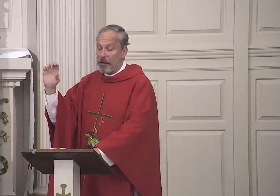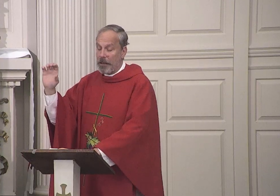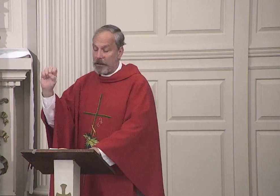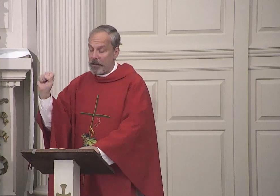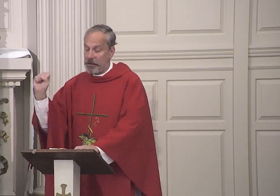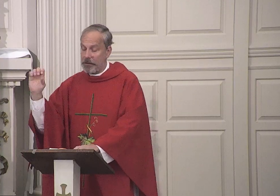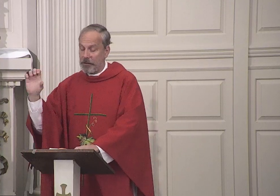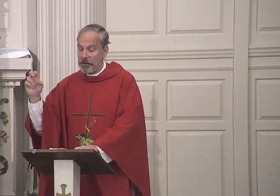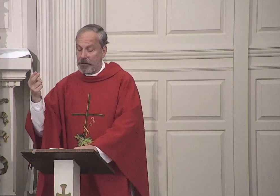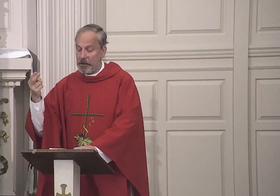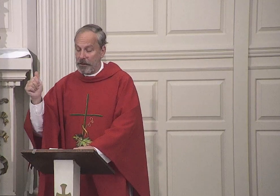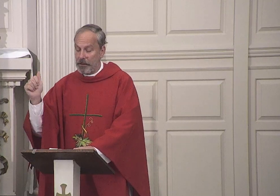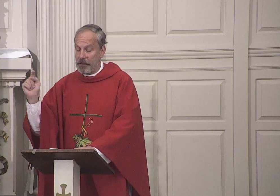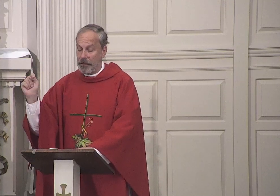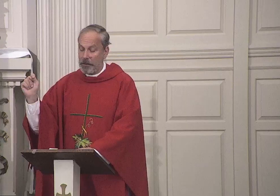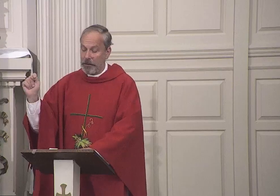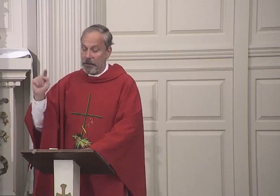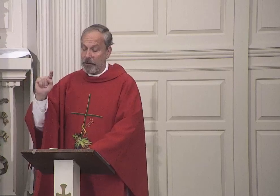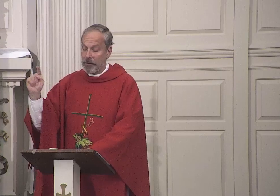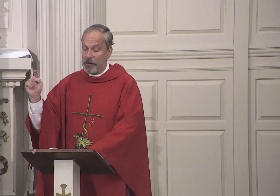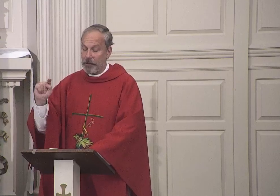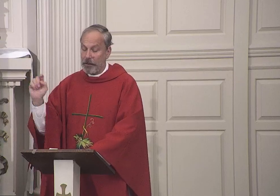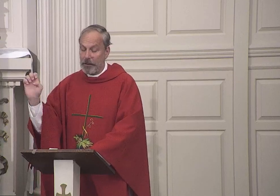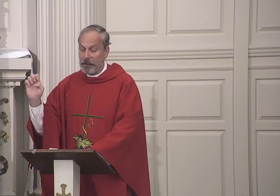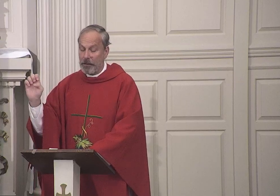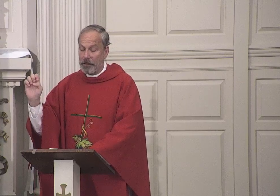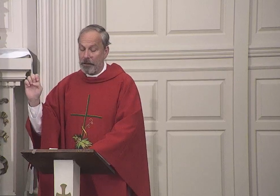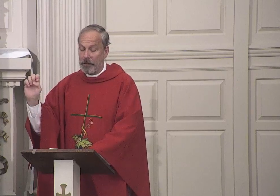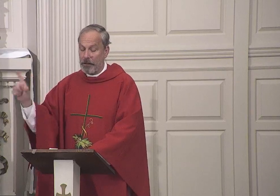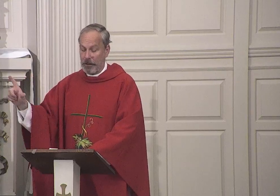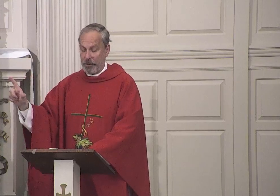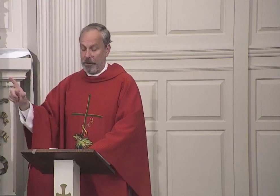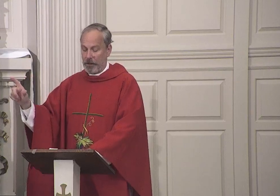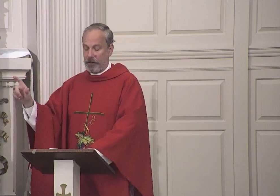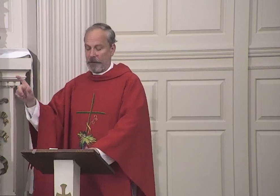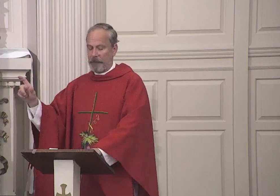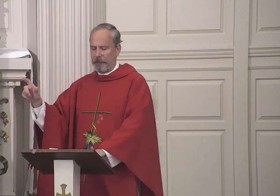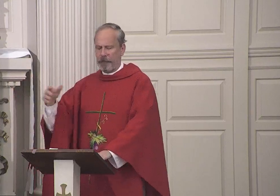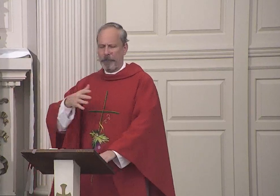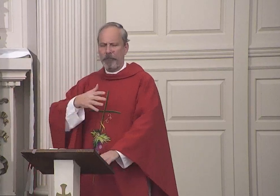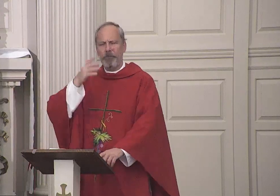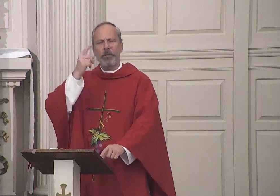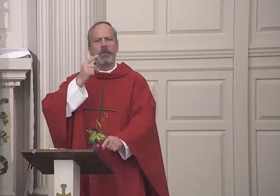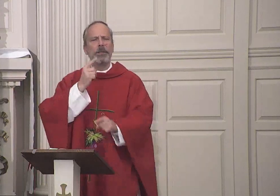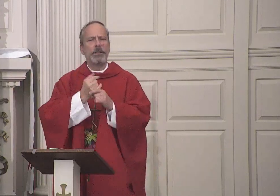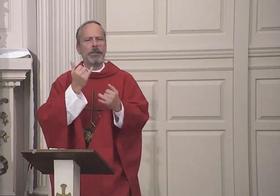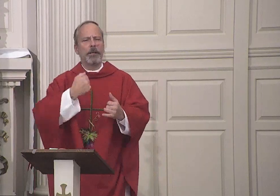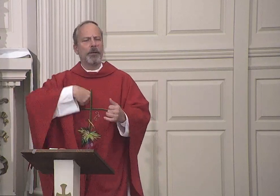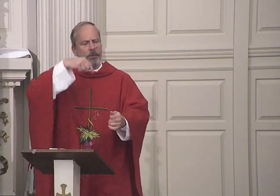mysteries. Today's Mass is offered in memory of Reverend John E. Satchel.